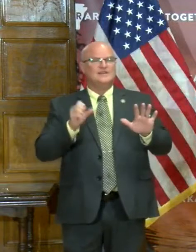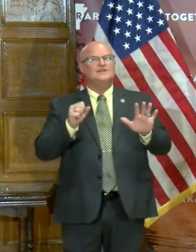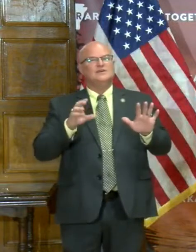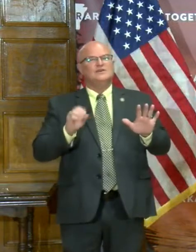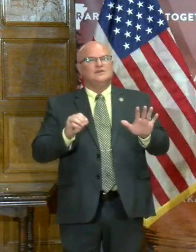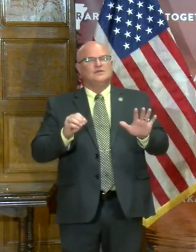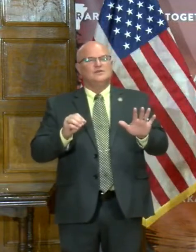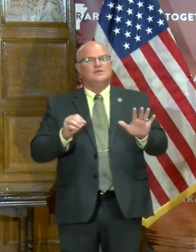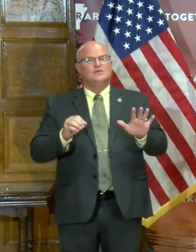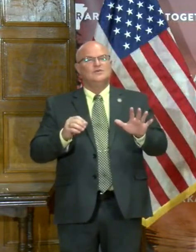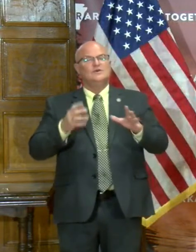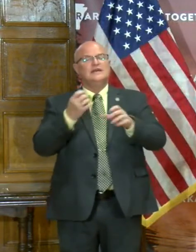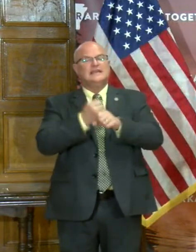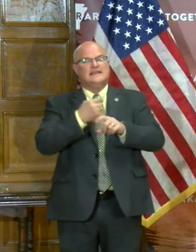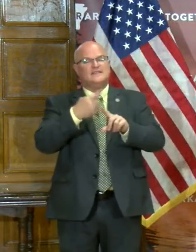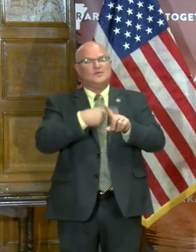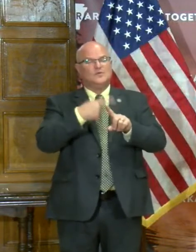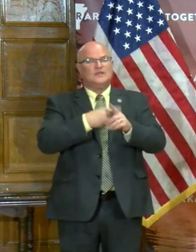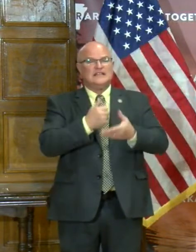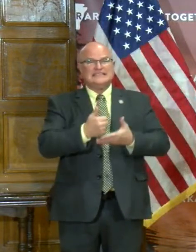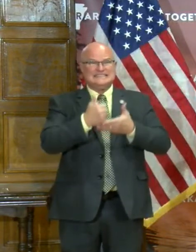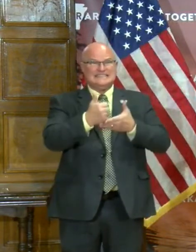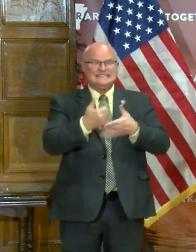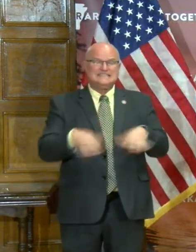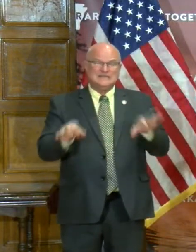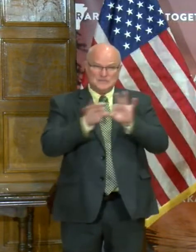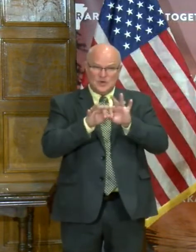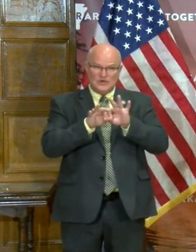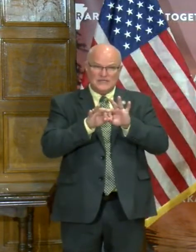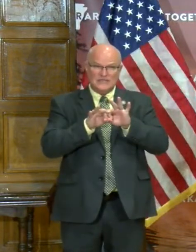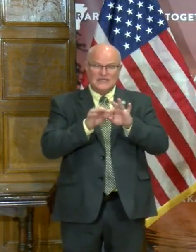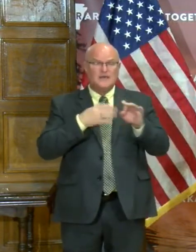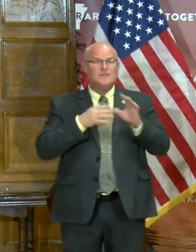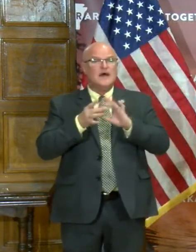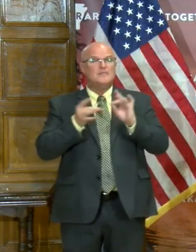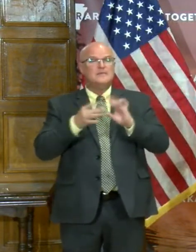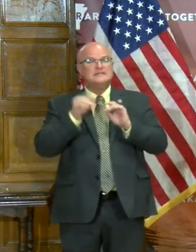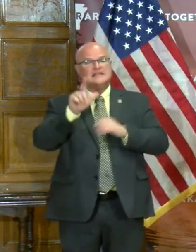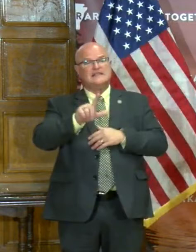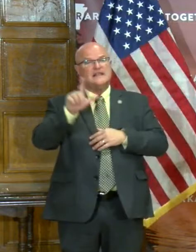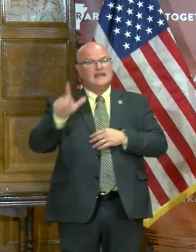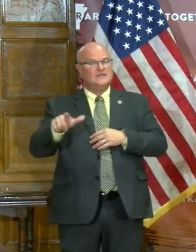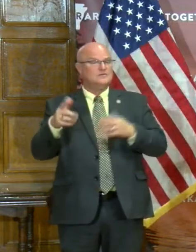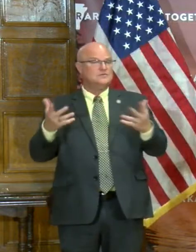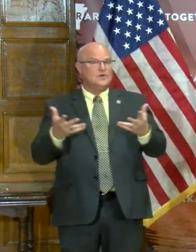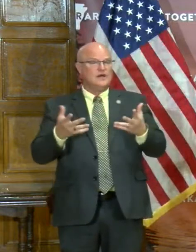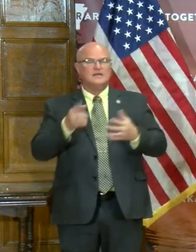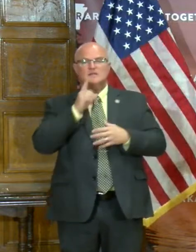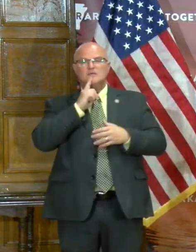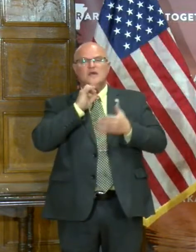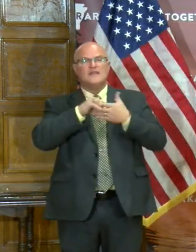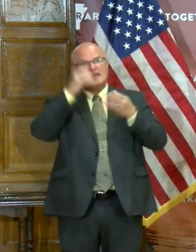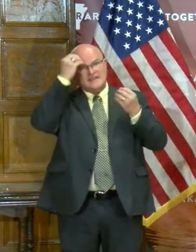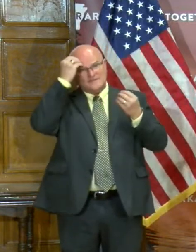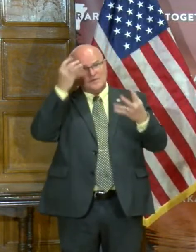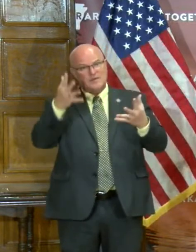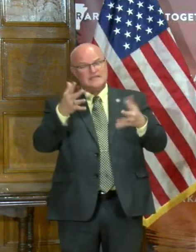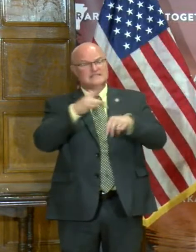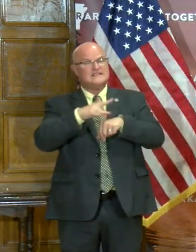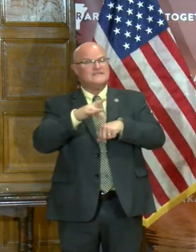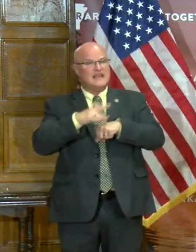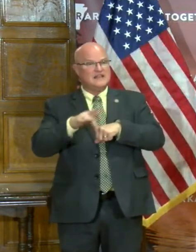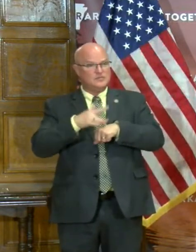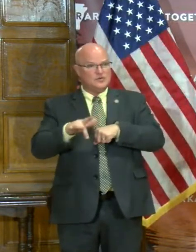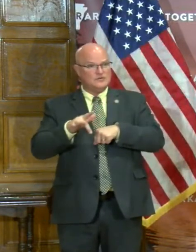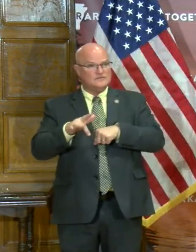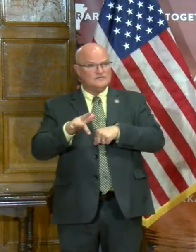so get the rental assistance. That's the most important thing. My message to the landlords is make sure that information is